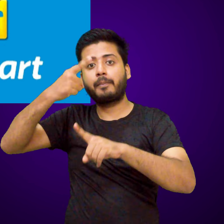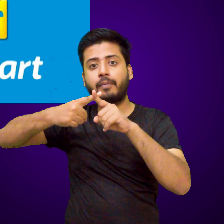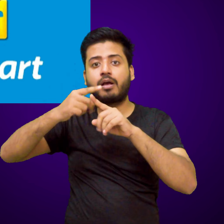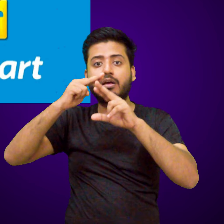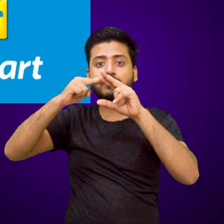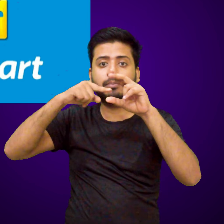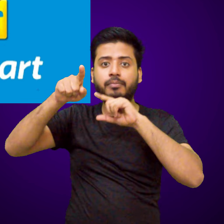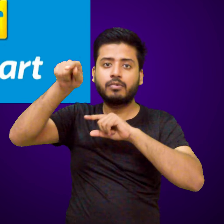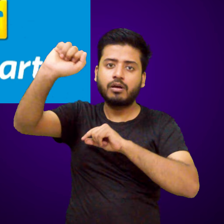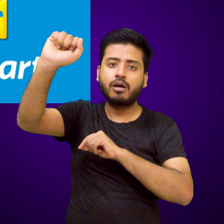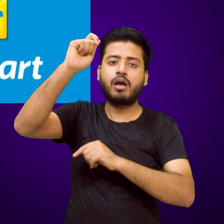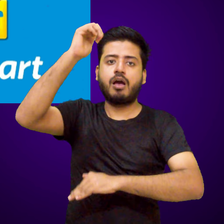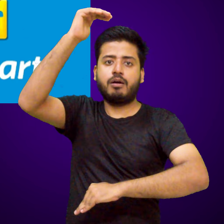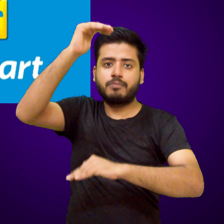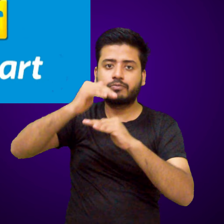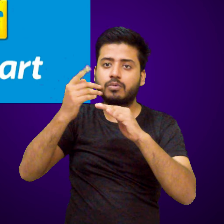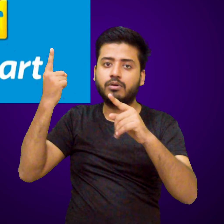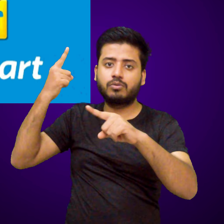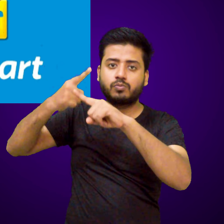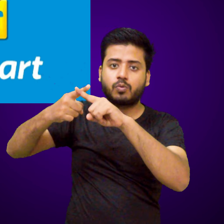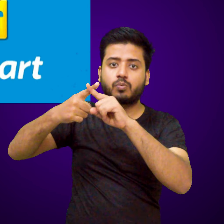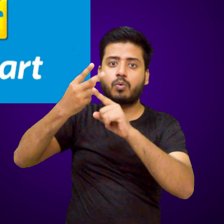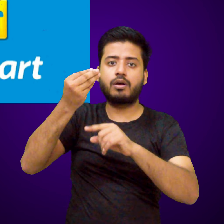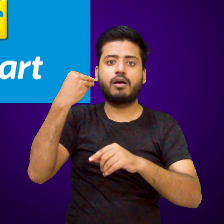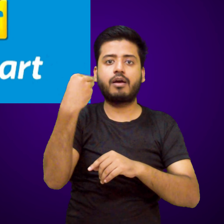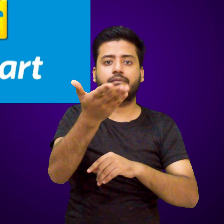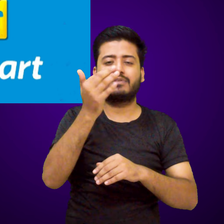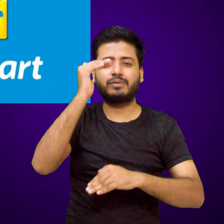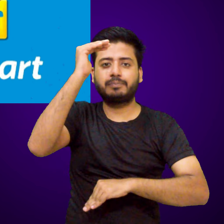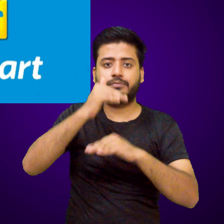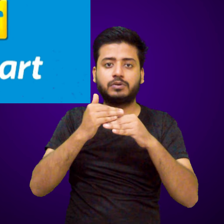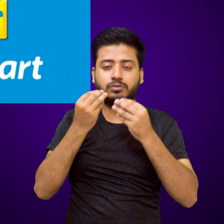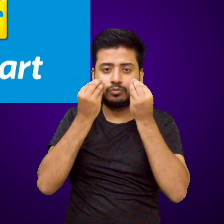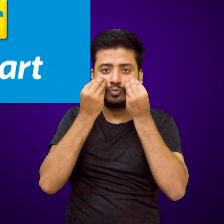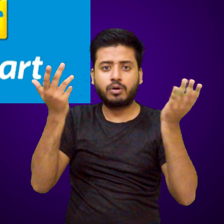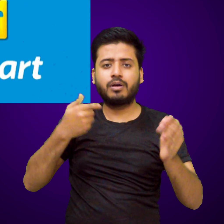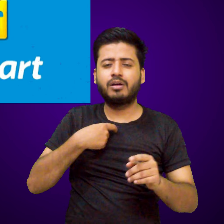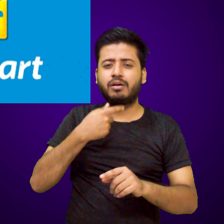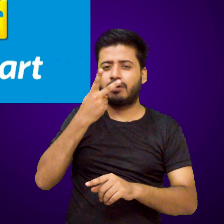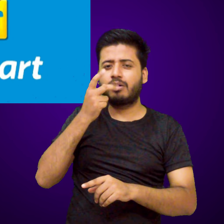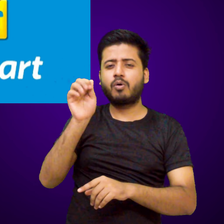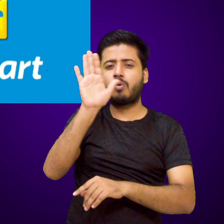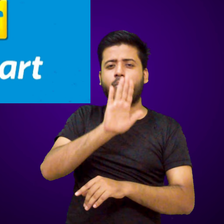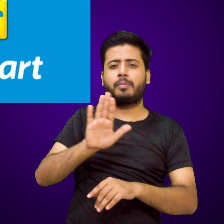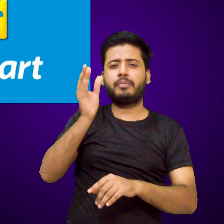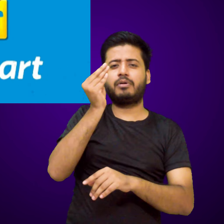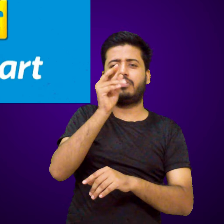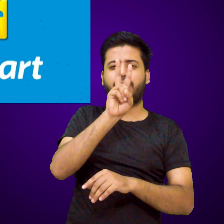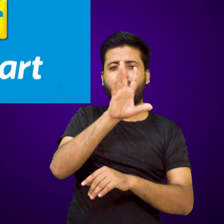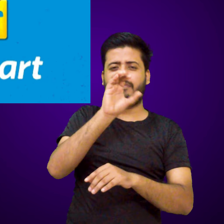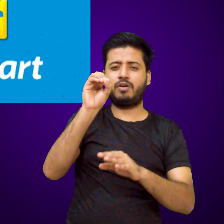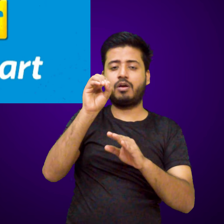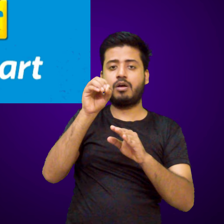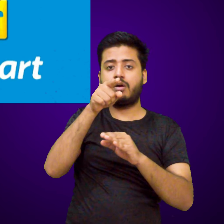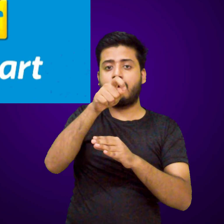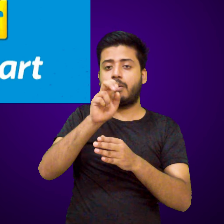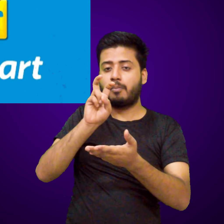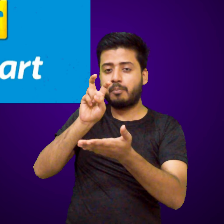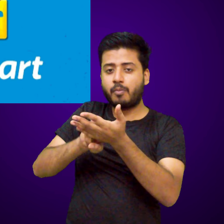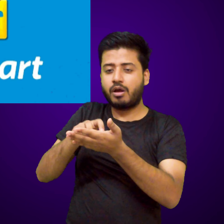magnet sticks firmly, the cookware is compatible. Ensure correct placement. The cookware should be placed in the center of the cooking